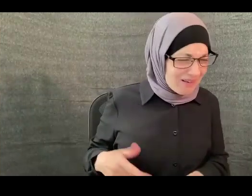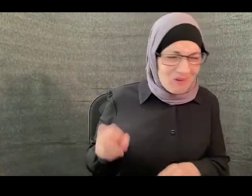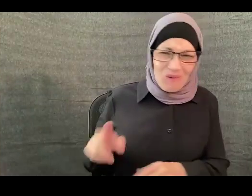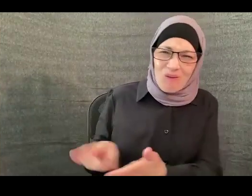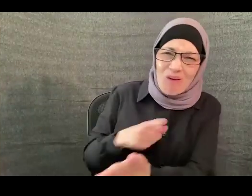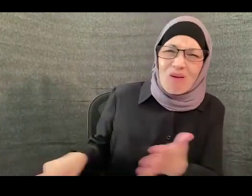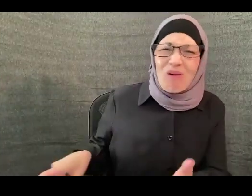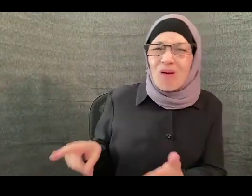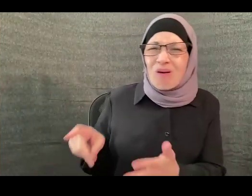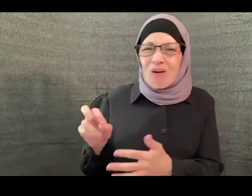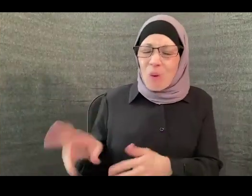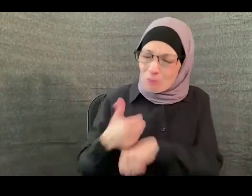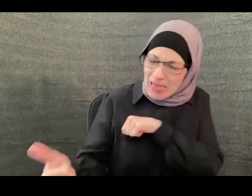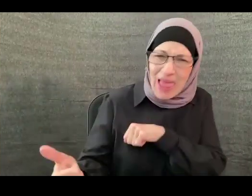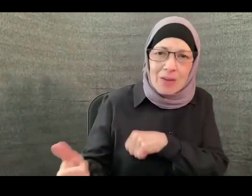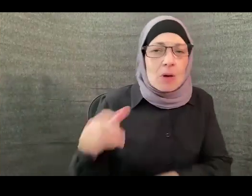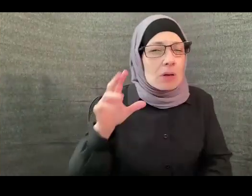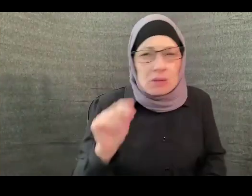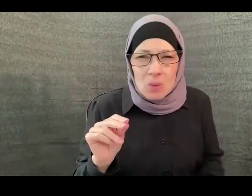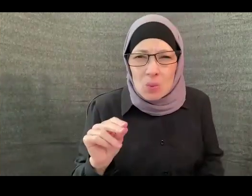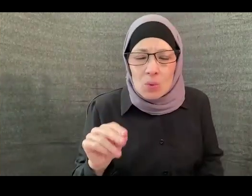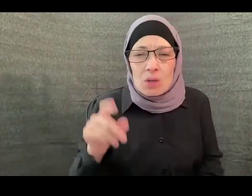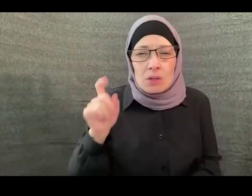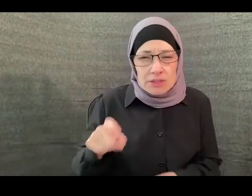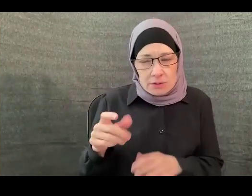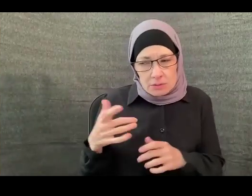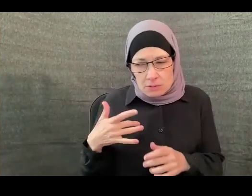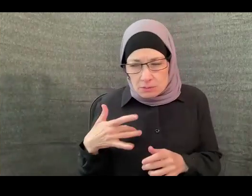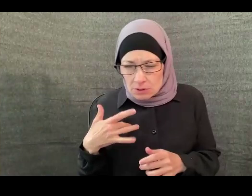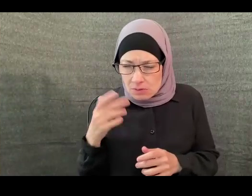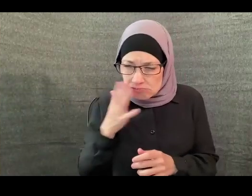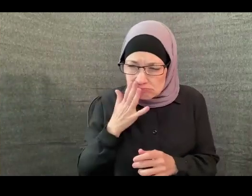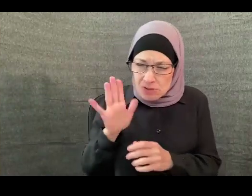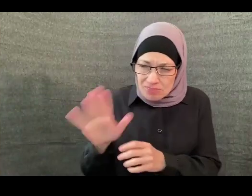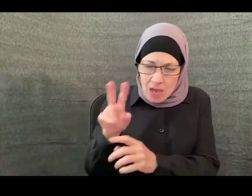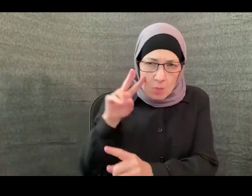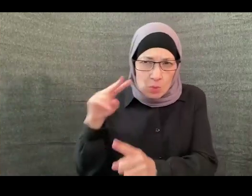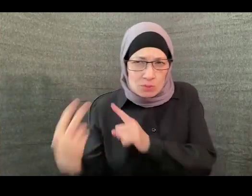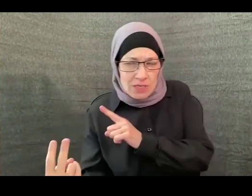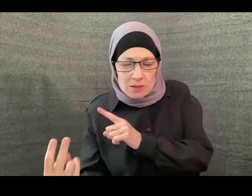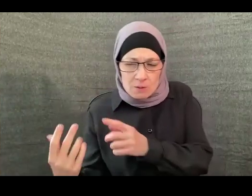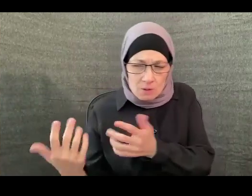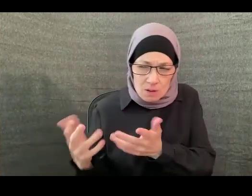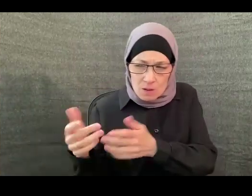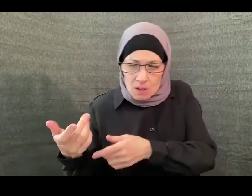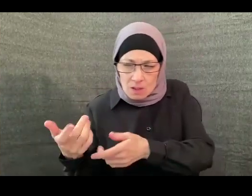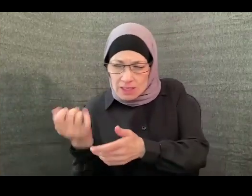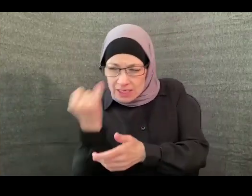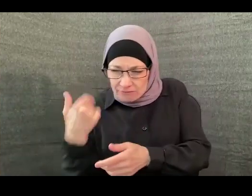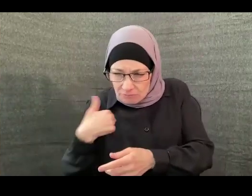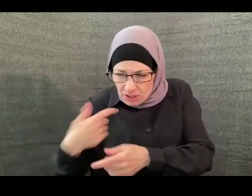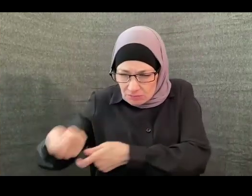shoes and get your righteous soul to speak to their